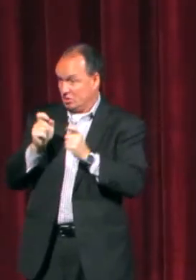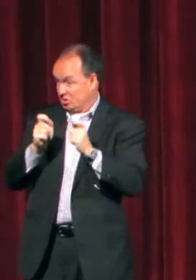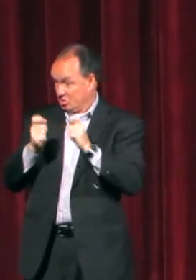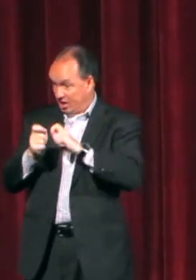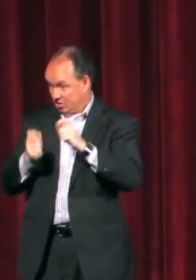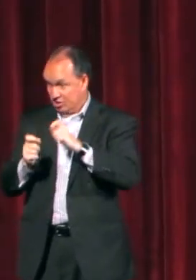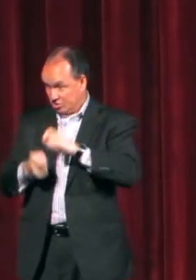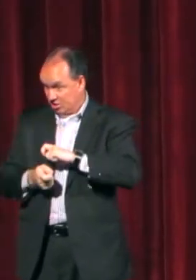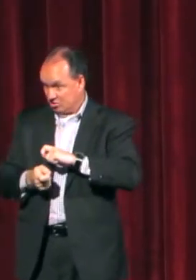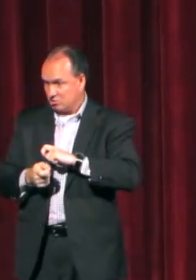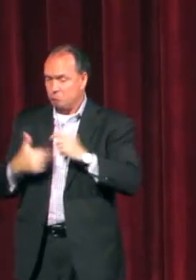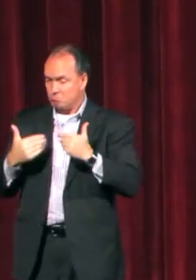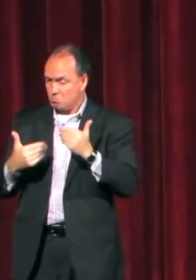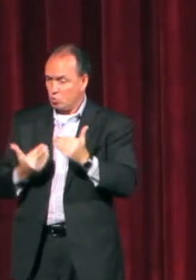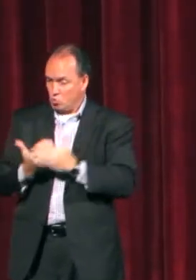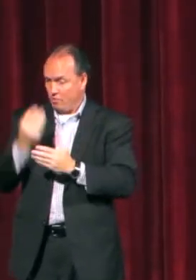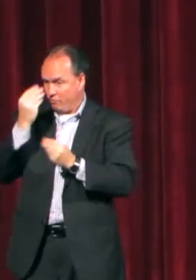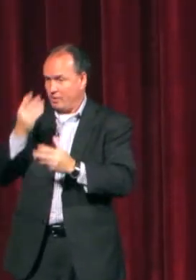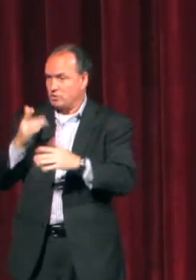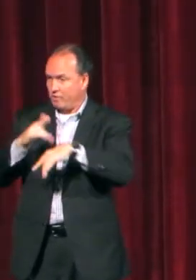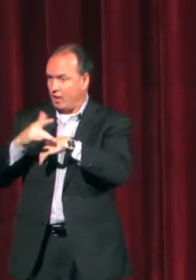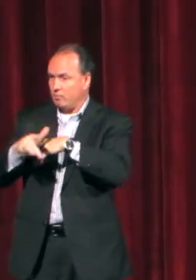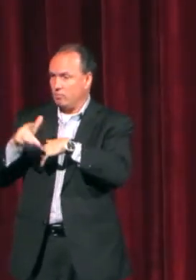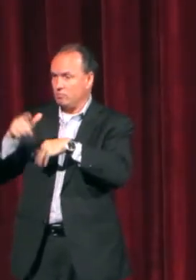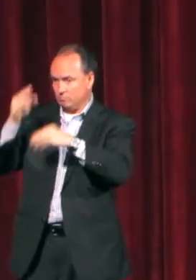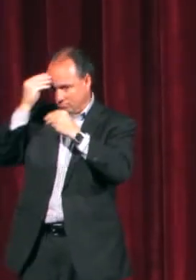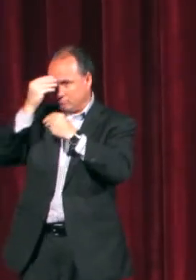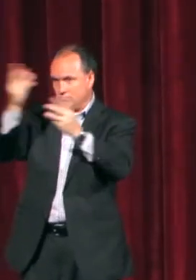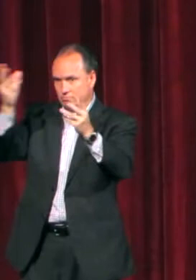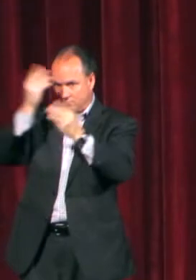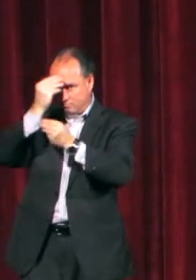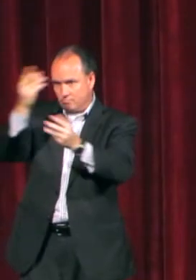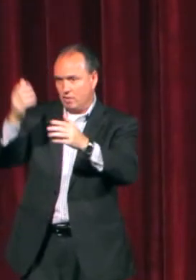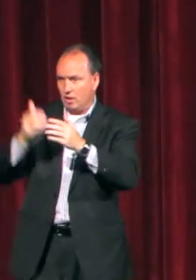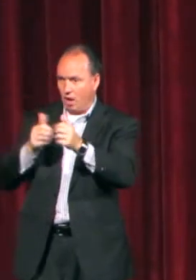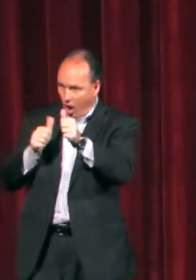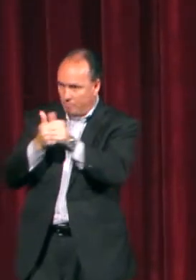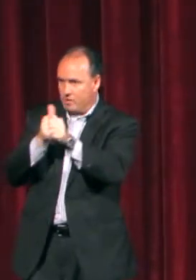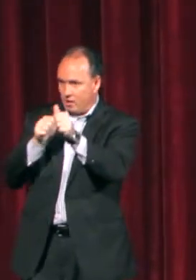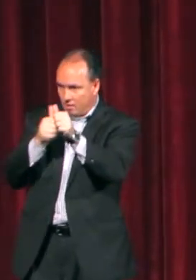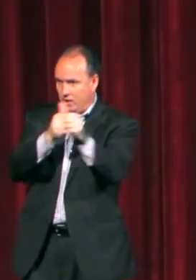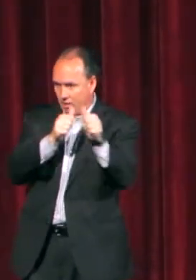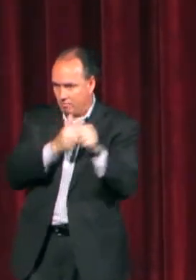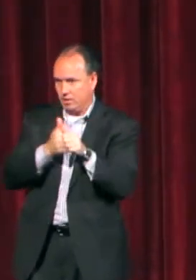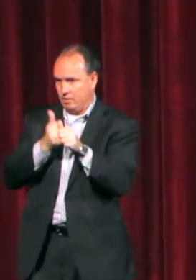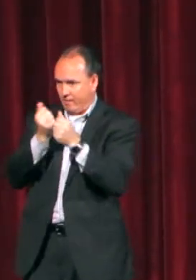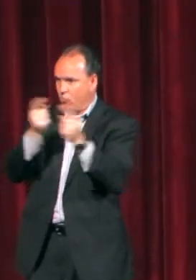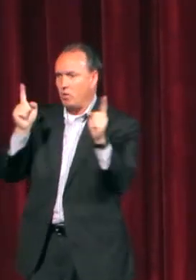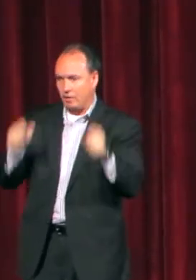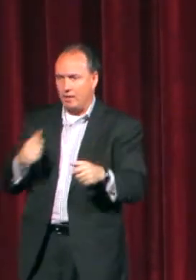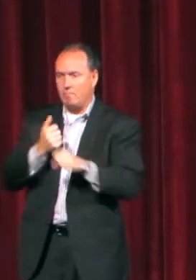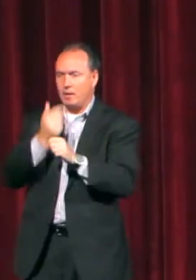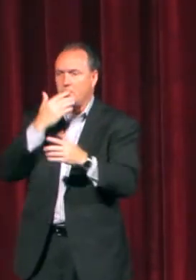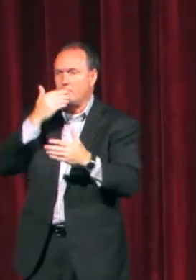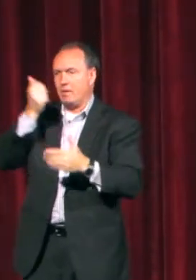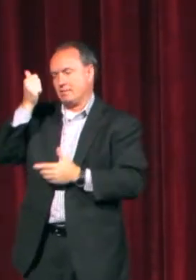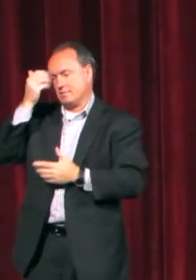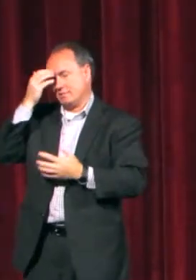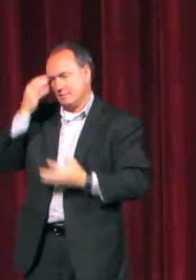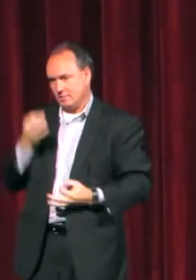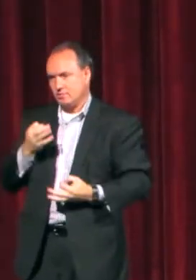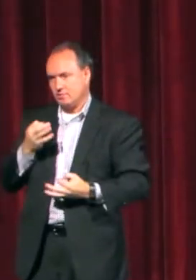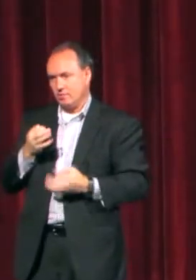changes, or as new information becomes available, we want to update that way everybody else can make the best informed